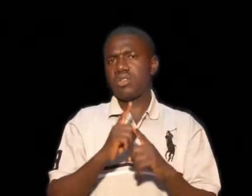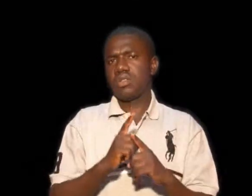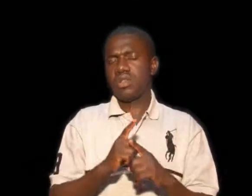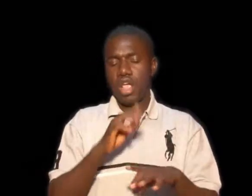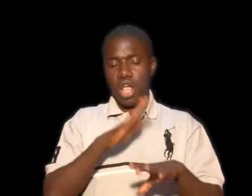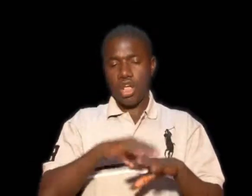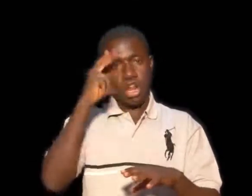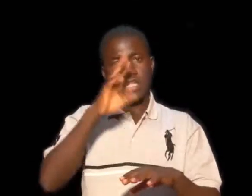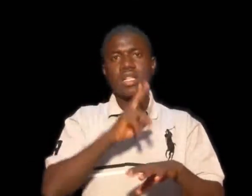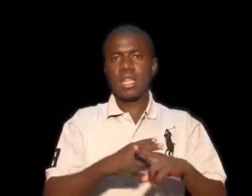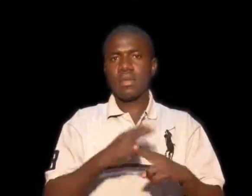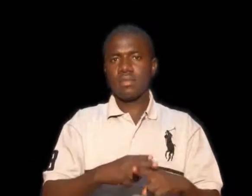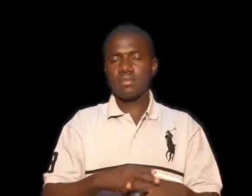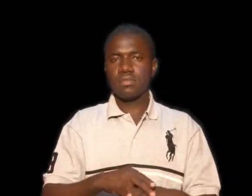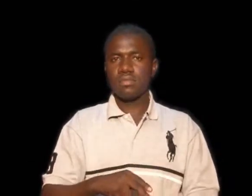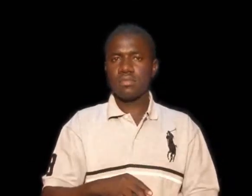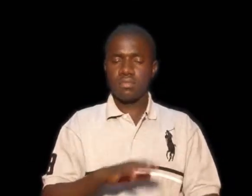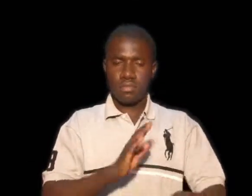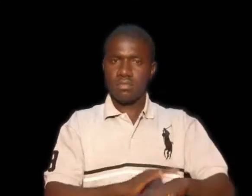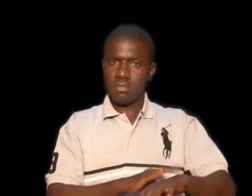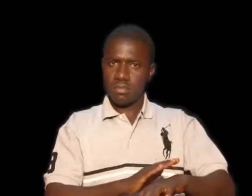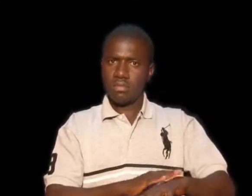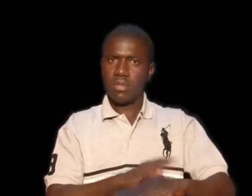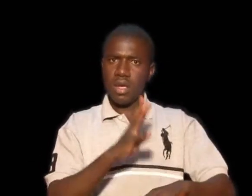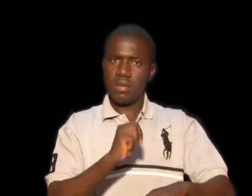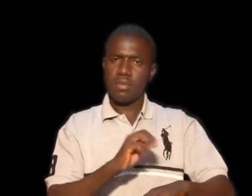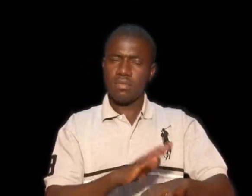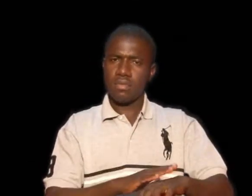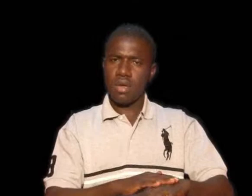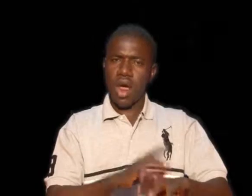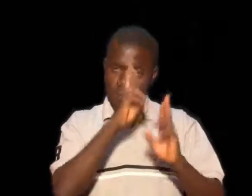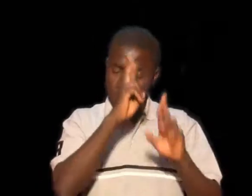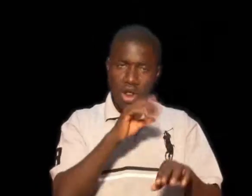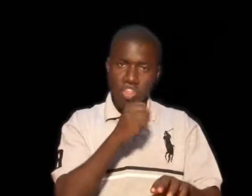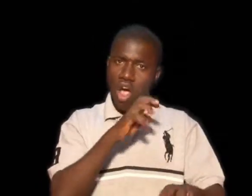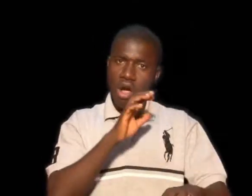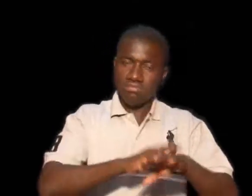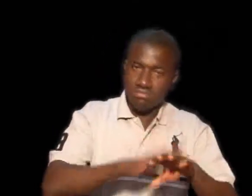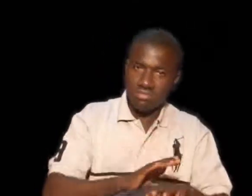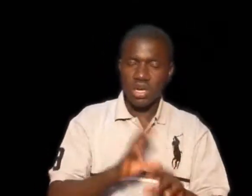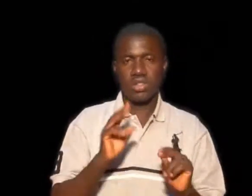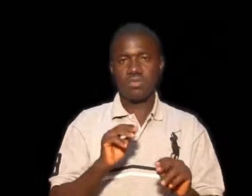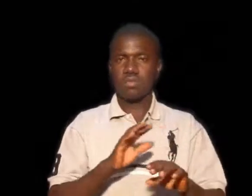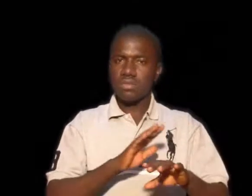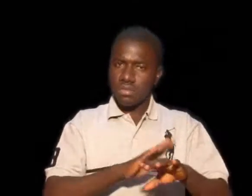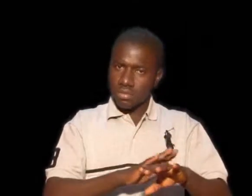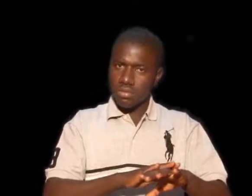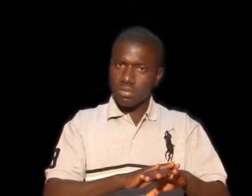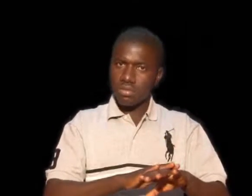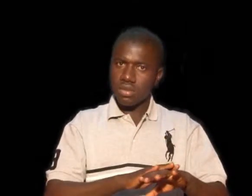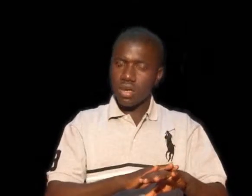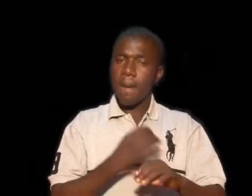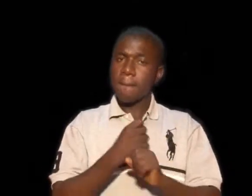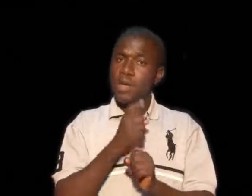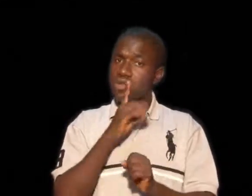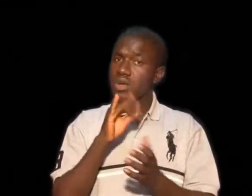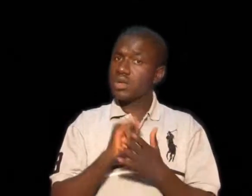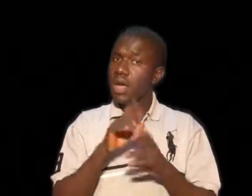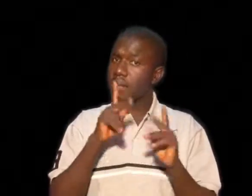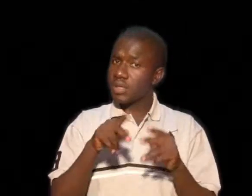attention before speaking by calling his or her name, touching his or her arm respectfully, or waving.